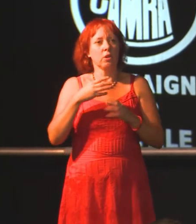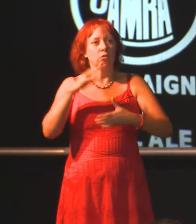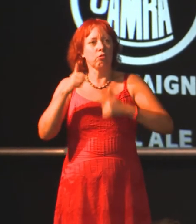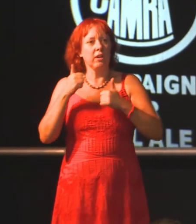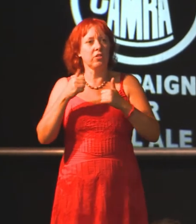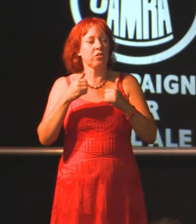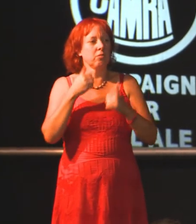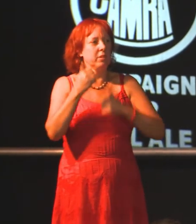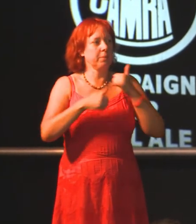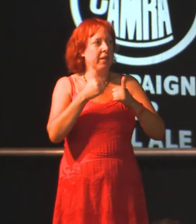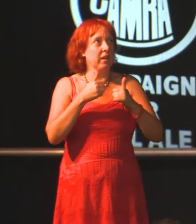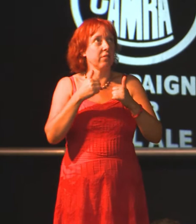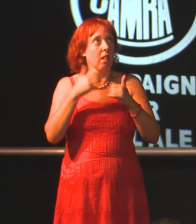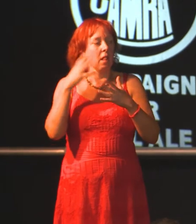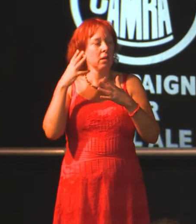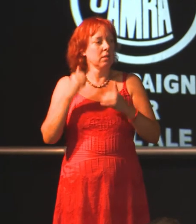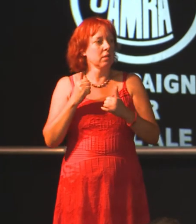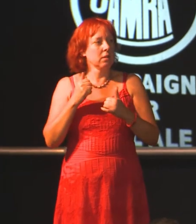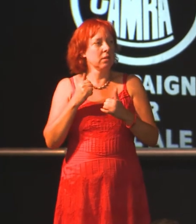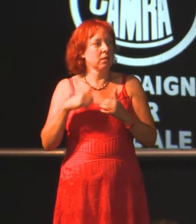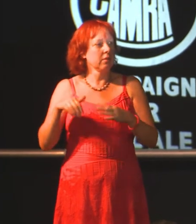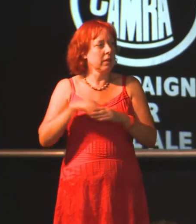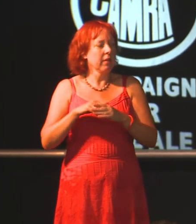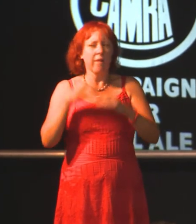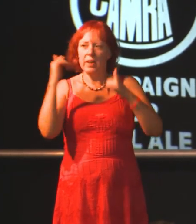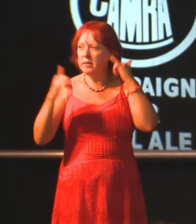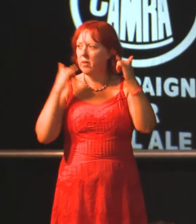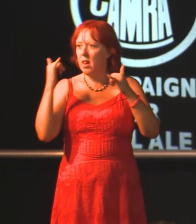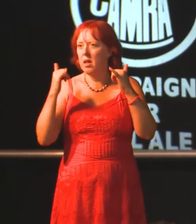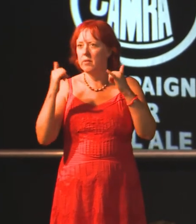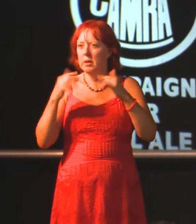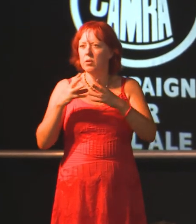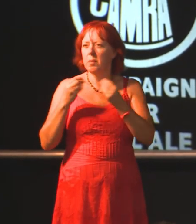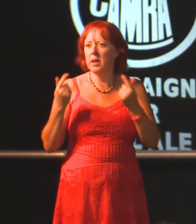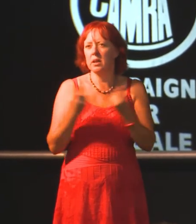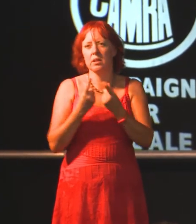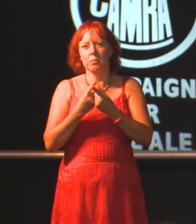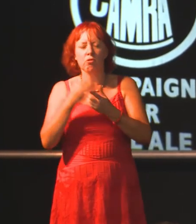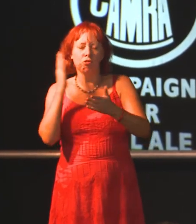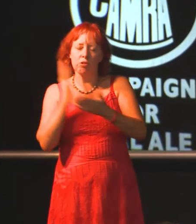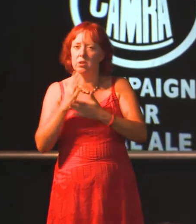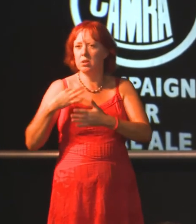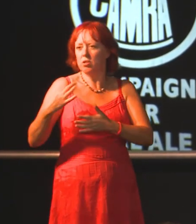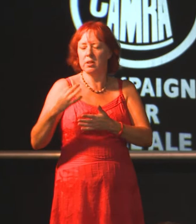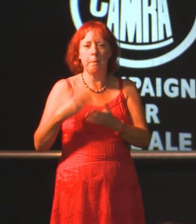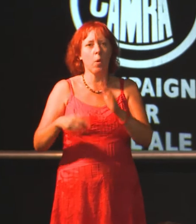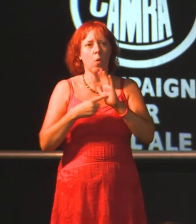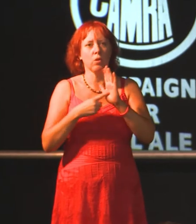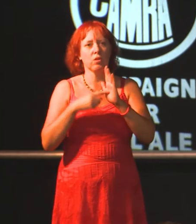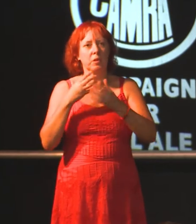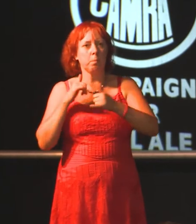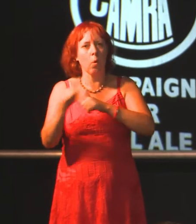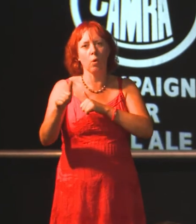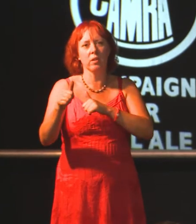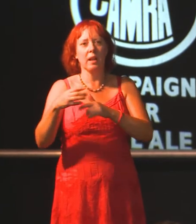Great British Beer Festival is indeed a festival of something that is just as important to Britain as sport, and